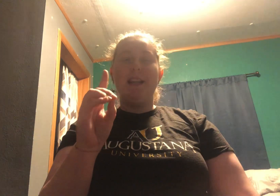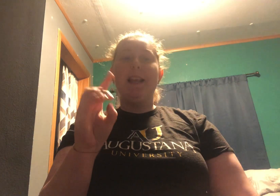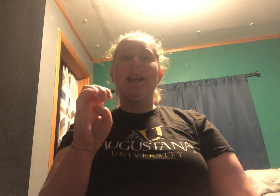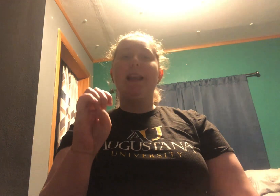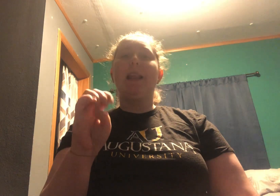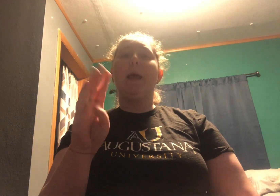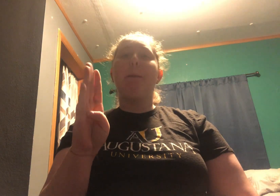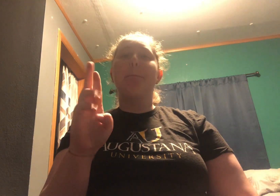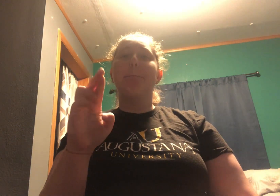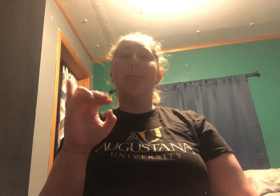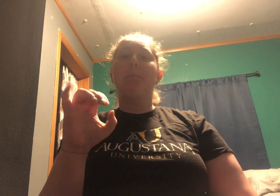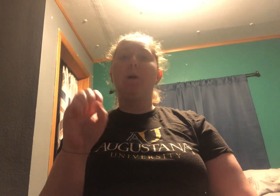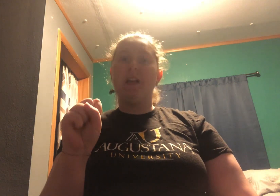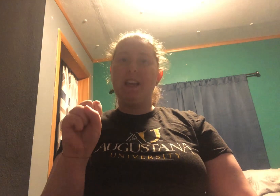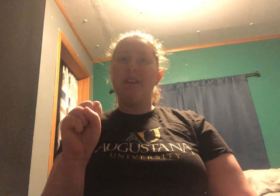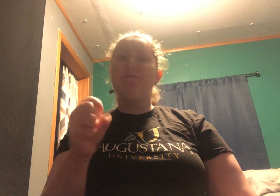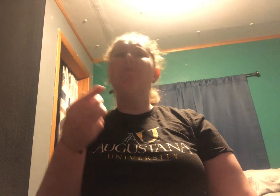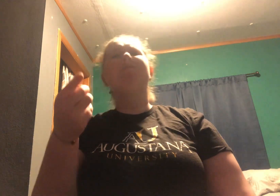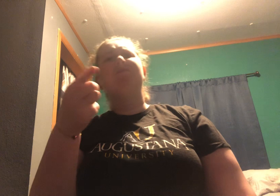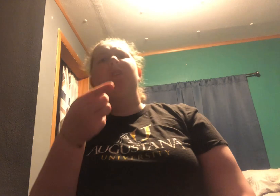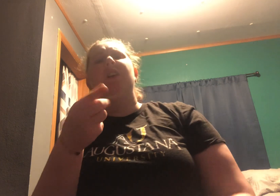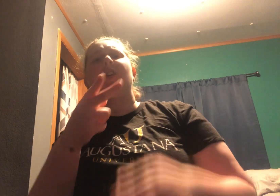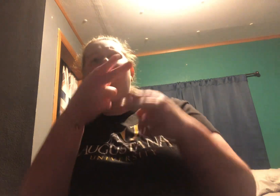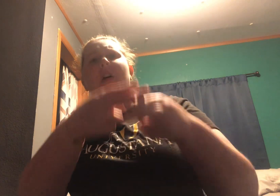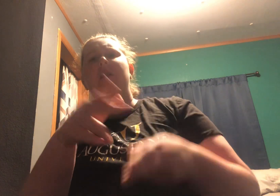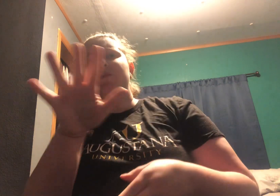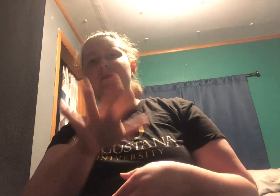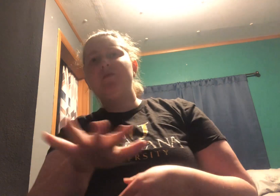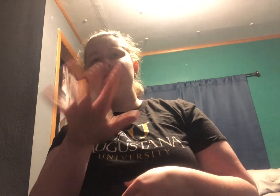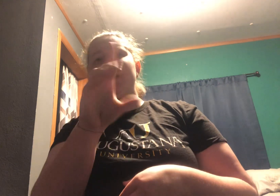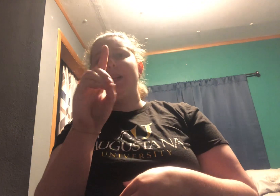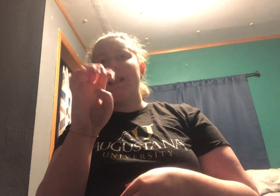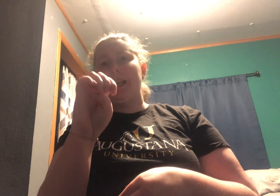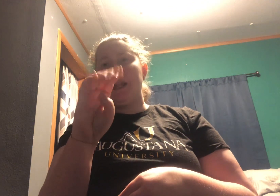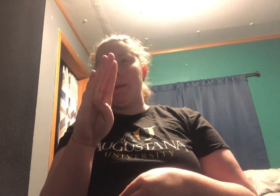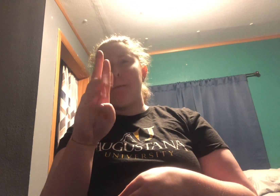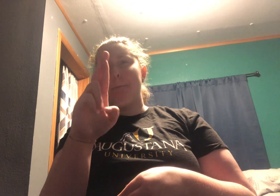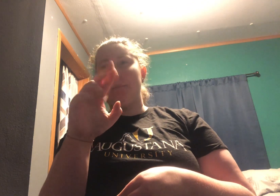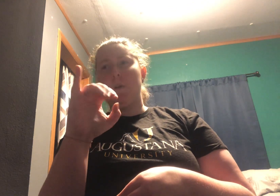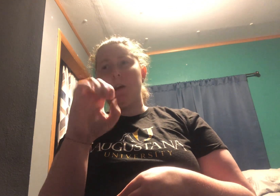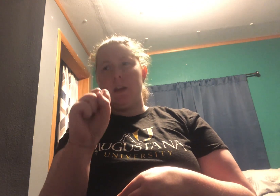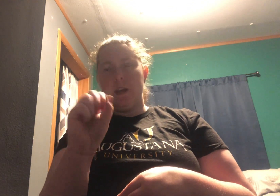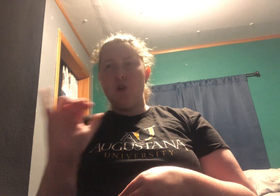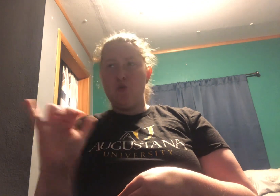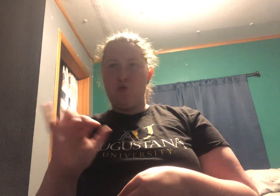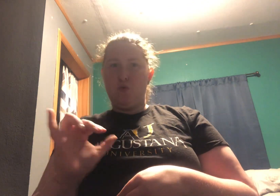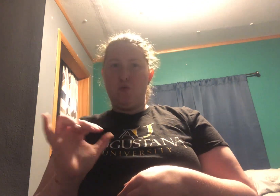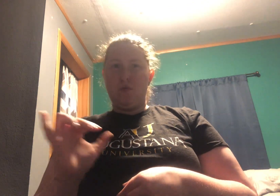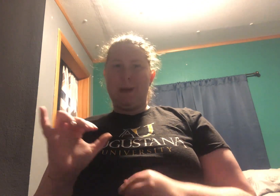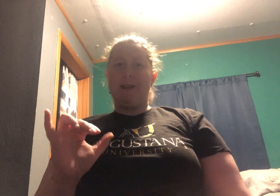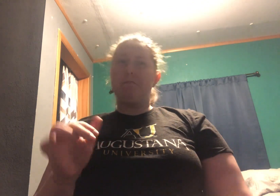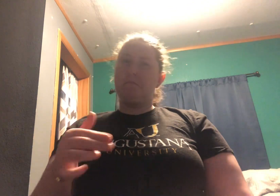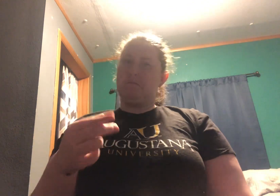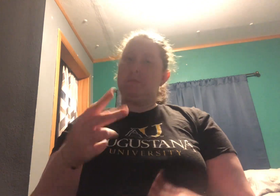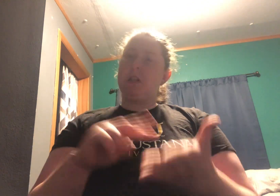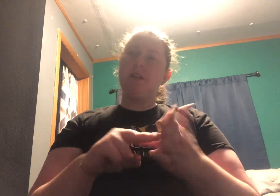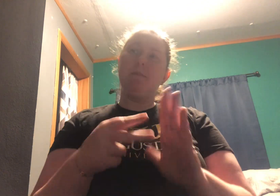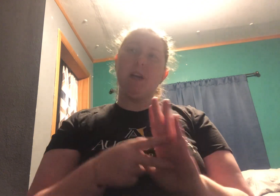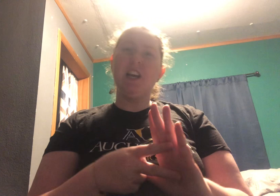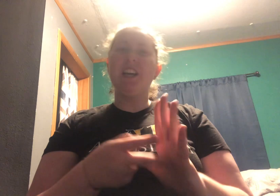this debris. Okay, look at all that debris there on the ground. So in this case, the word debris sort of means like rubbish